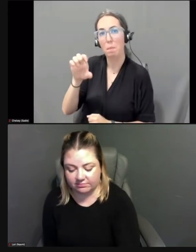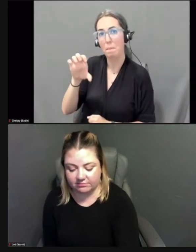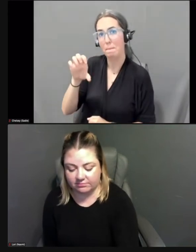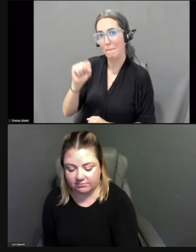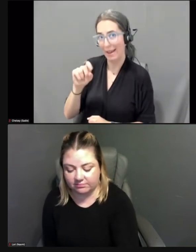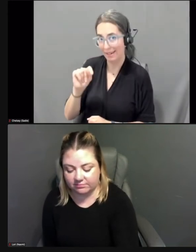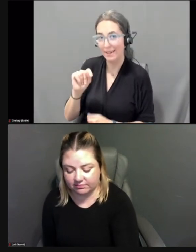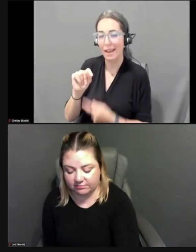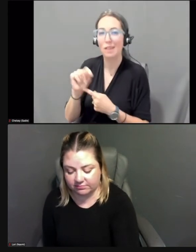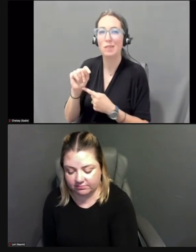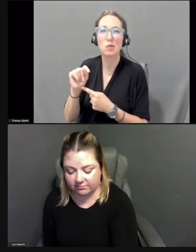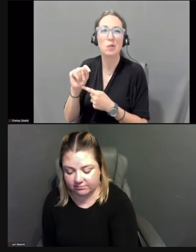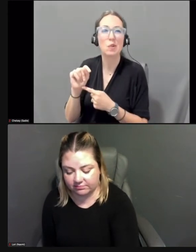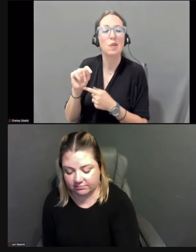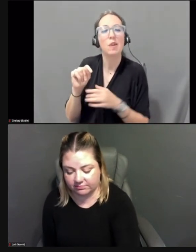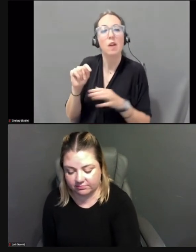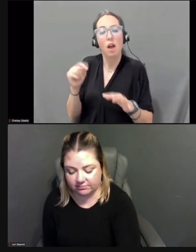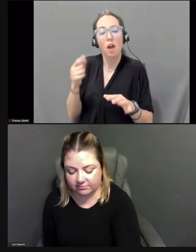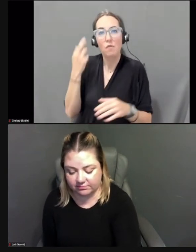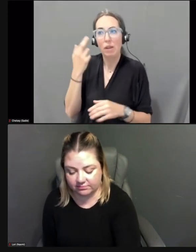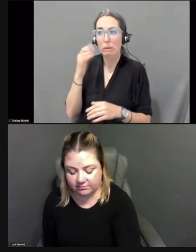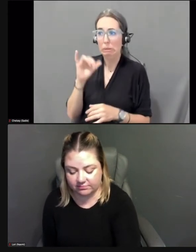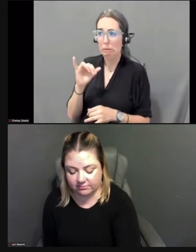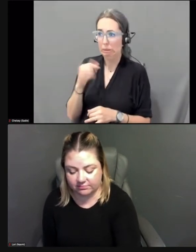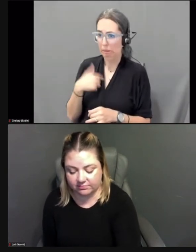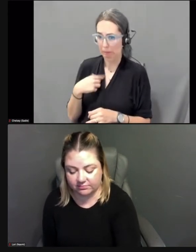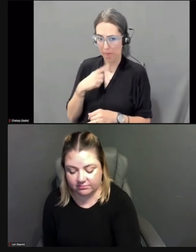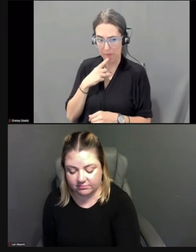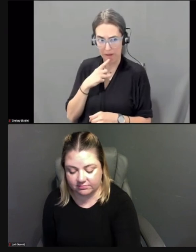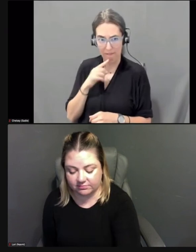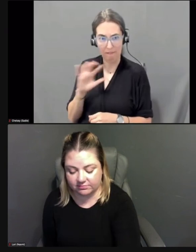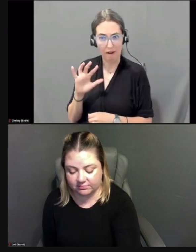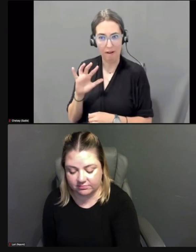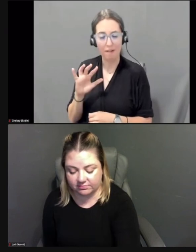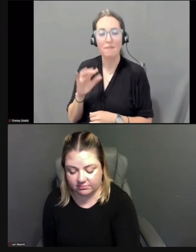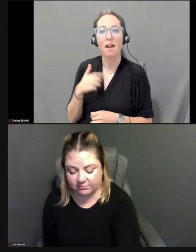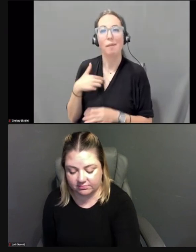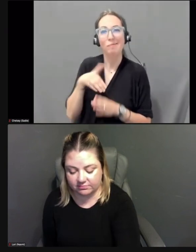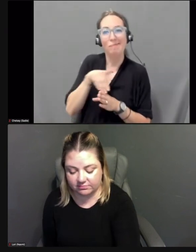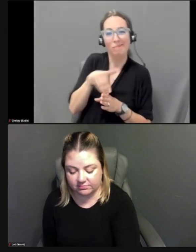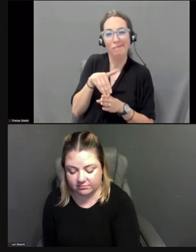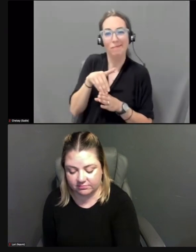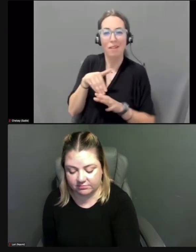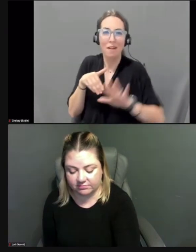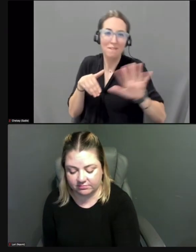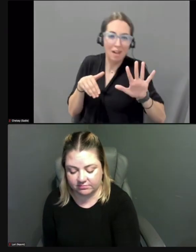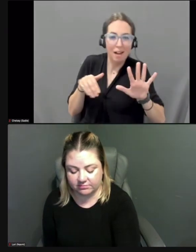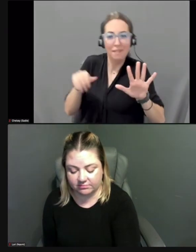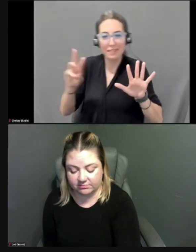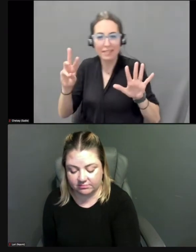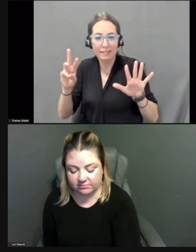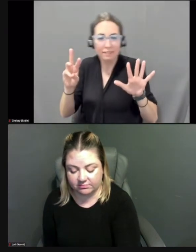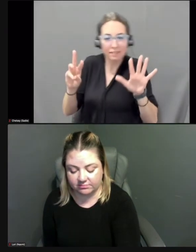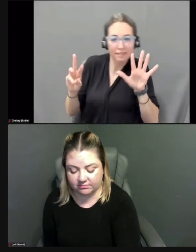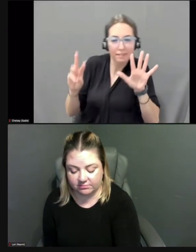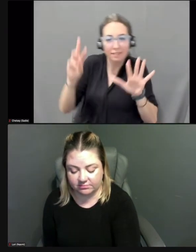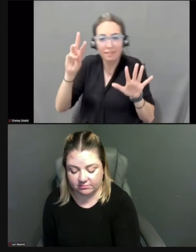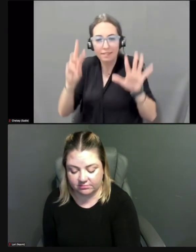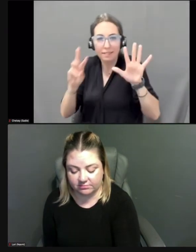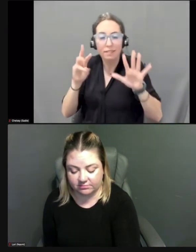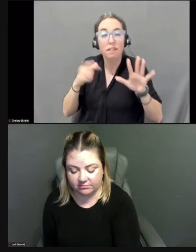5, but I think I kind of fall somewhere between a 5 or a 6, because every time I take the test, 5 and 6